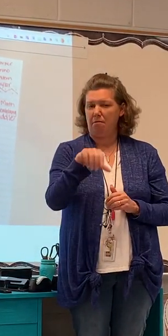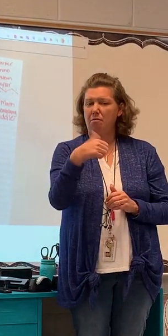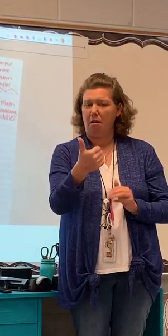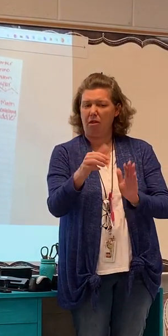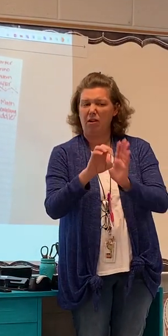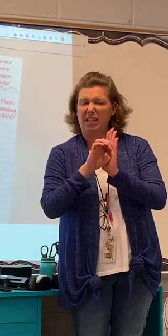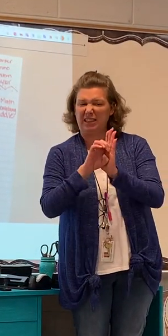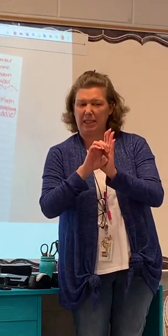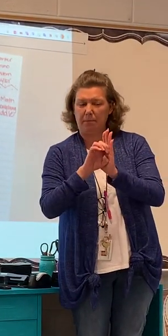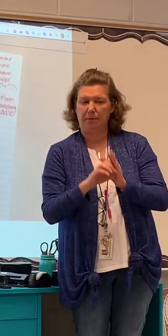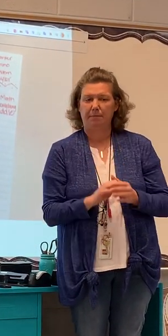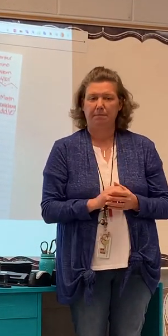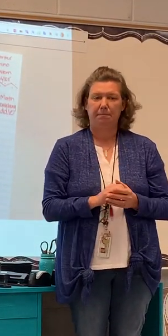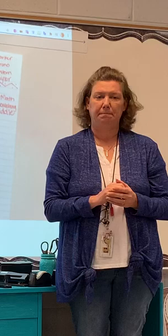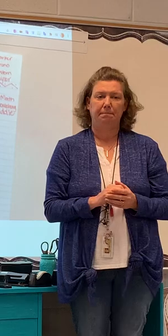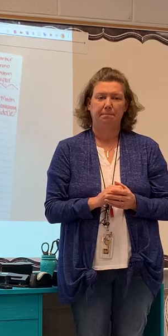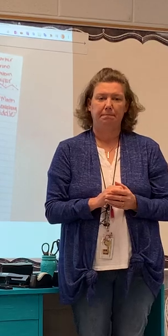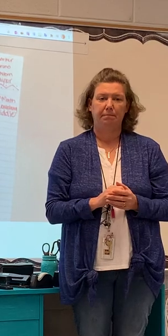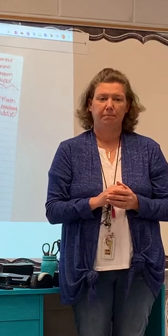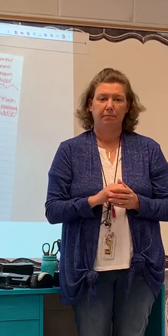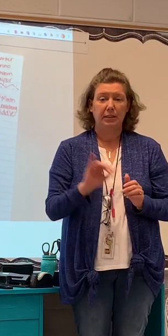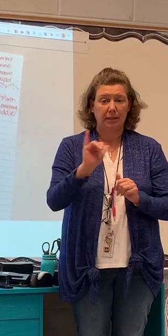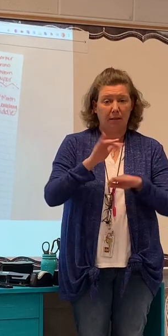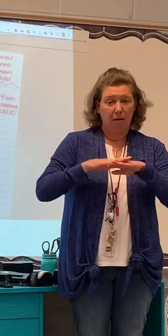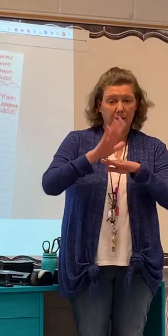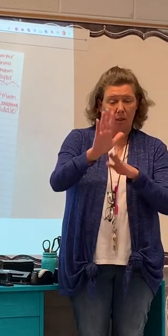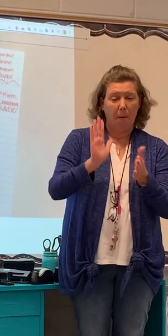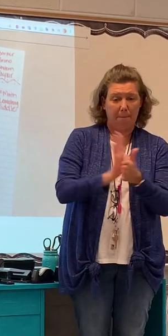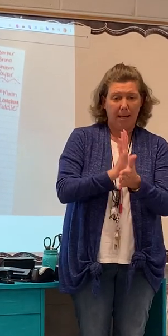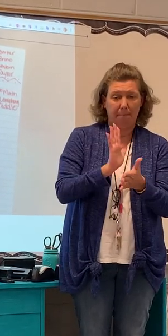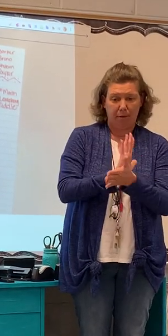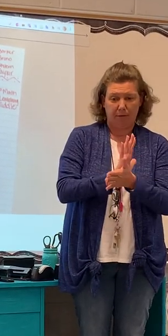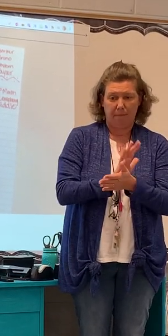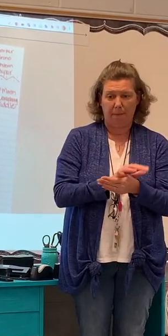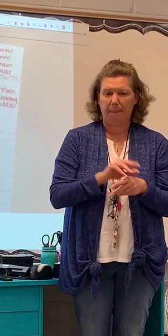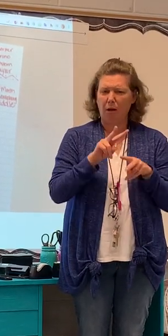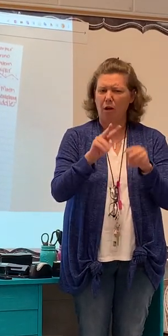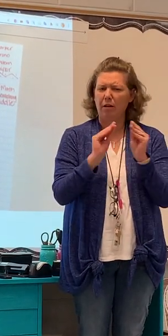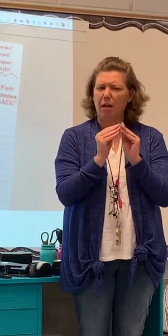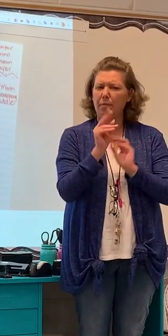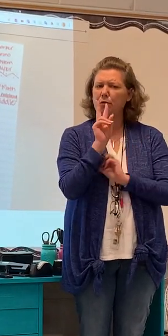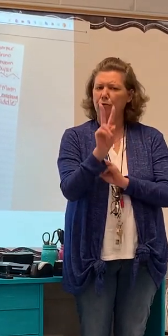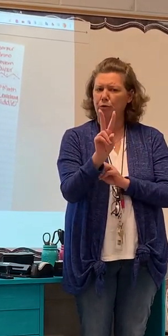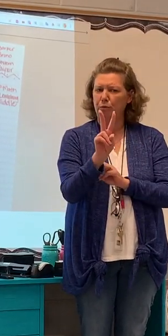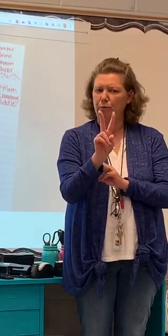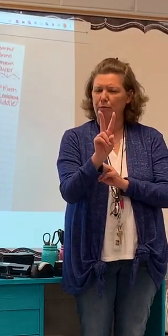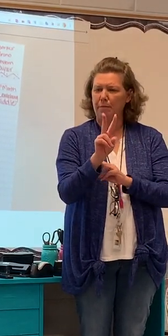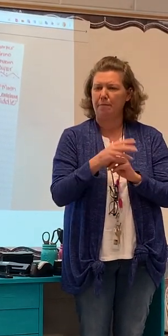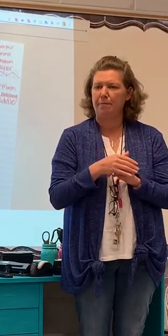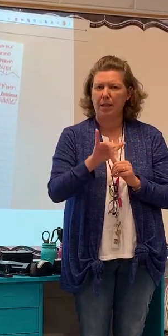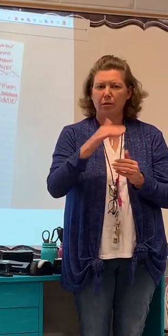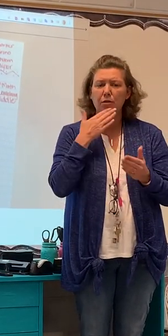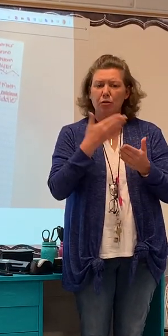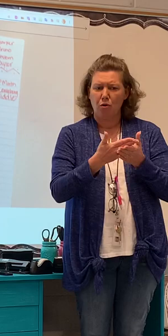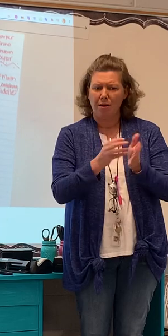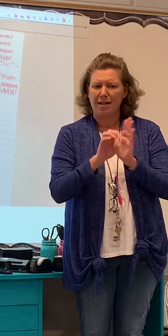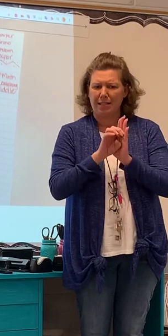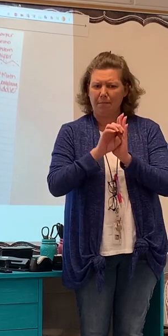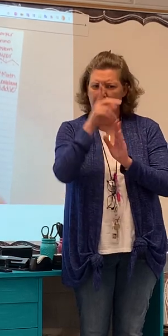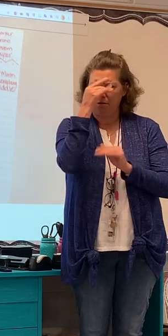have your worksheet handy. Let's look at example number 2. That's a great example because y has something with it.